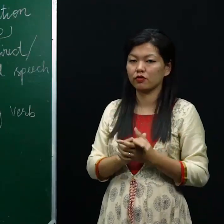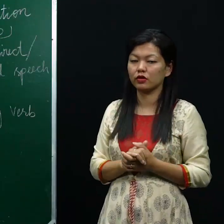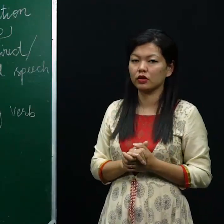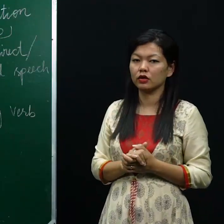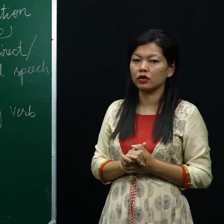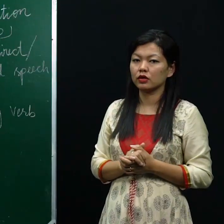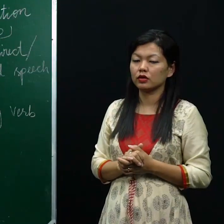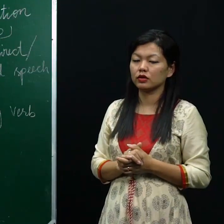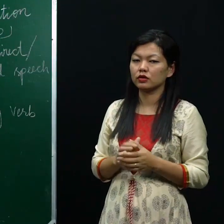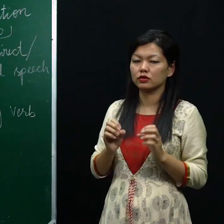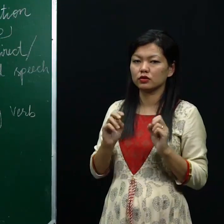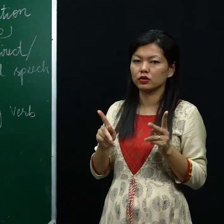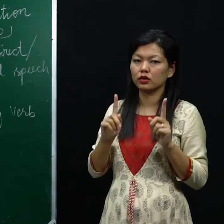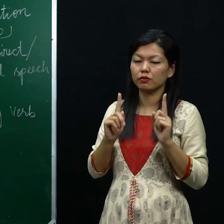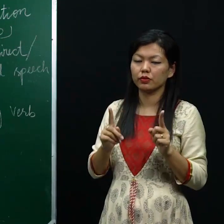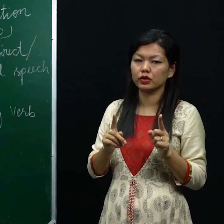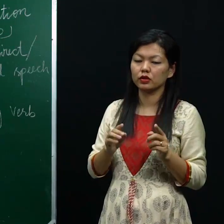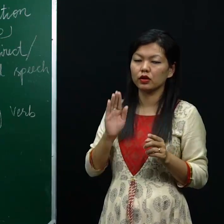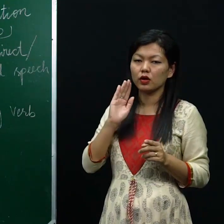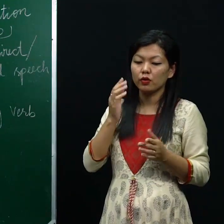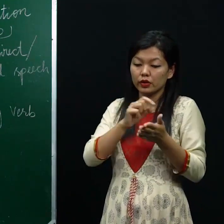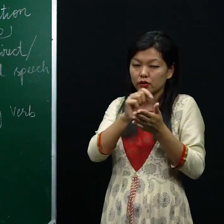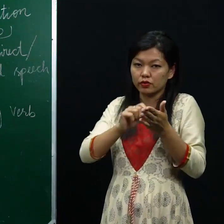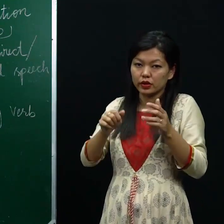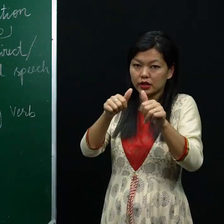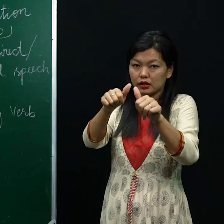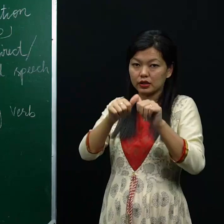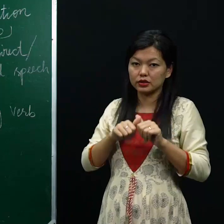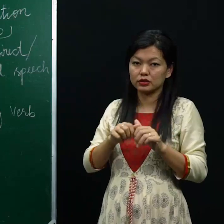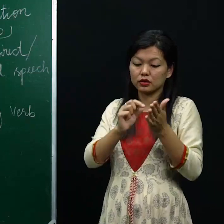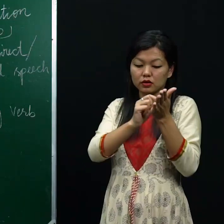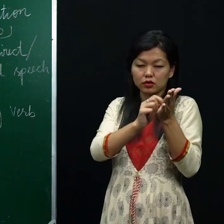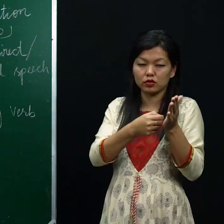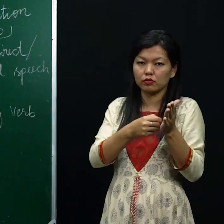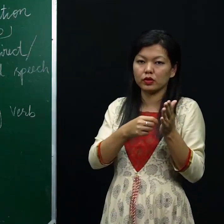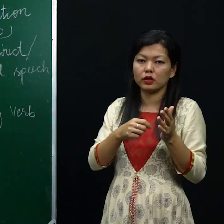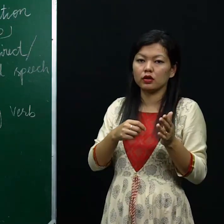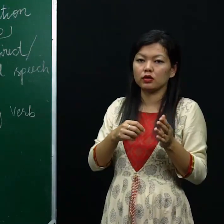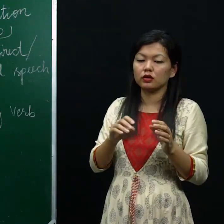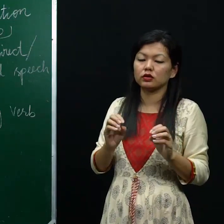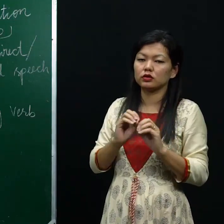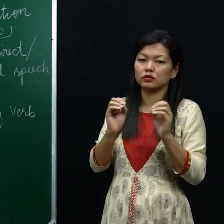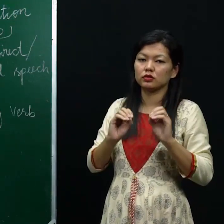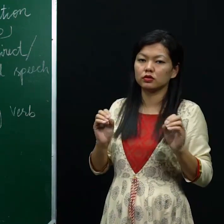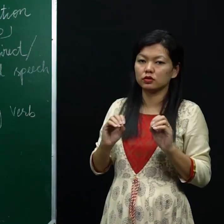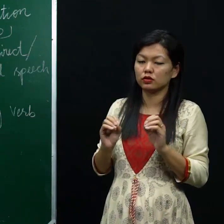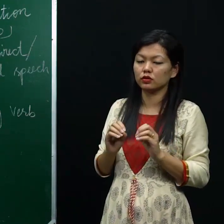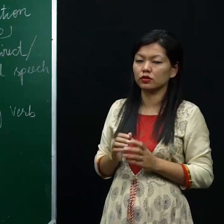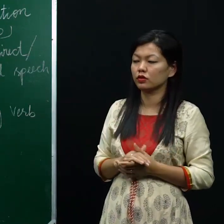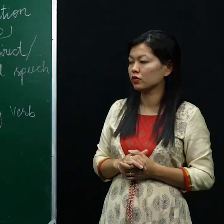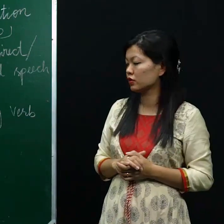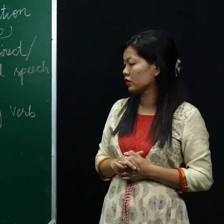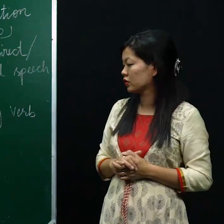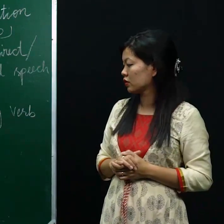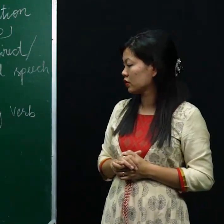speech questions. Even if you change it, you cannot bring in the same comma, and you have to change everything into the past tense.